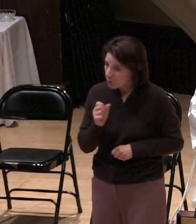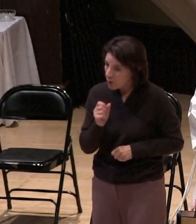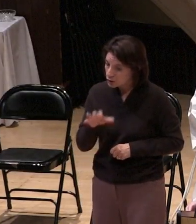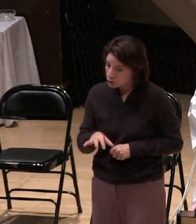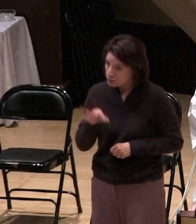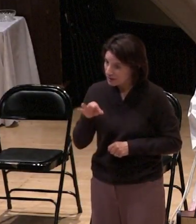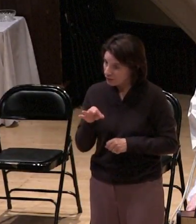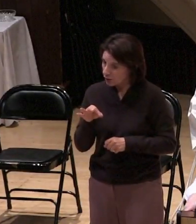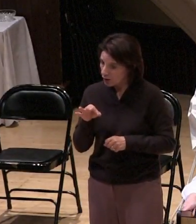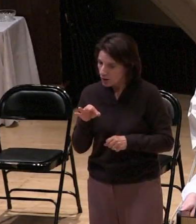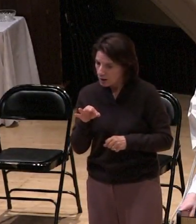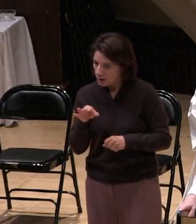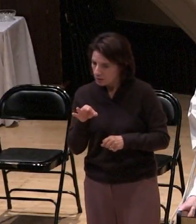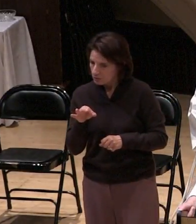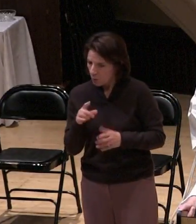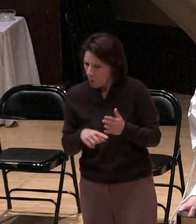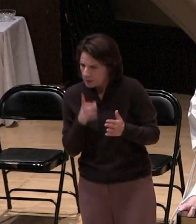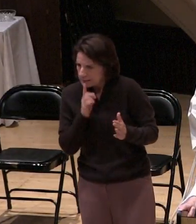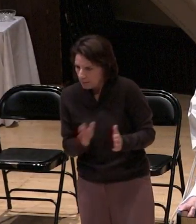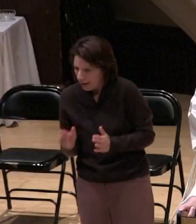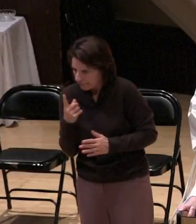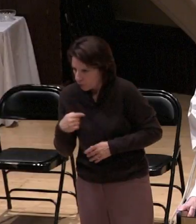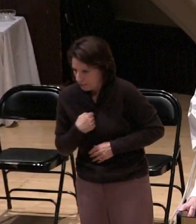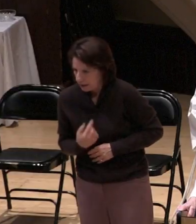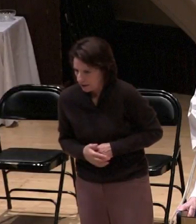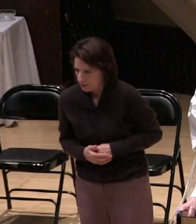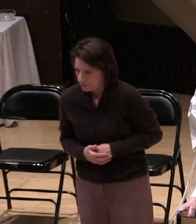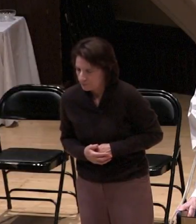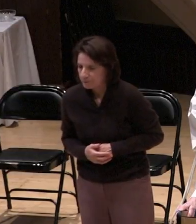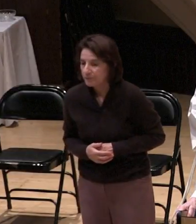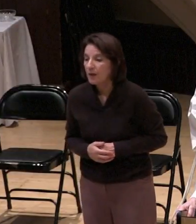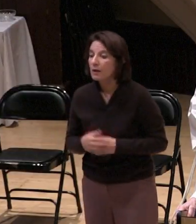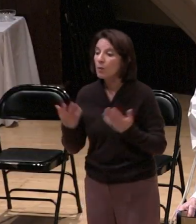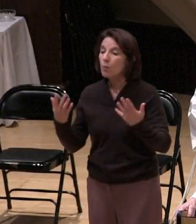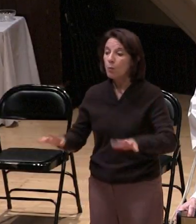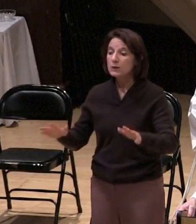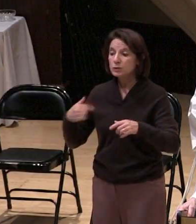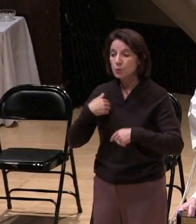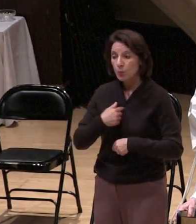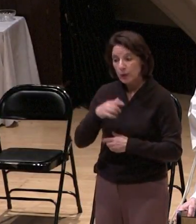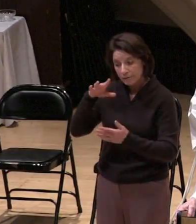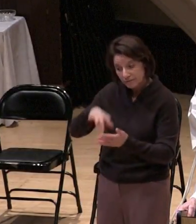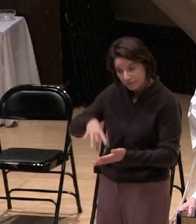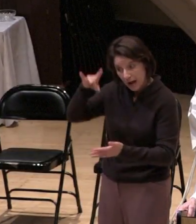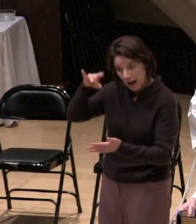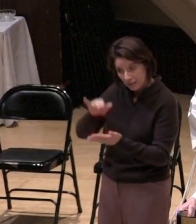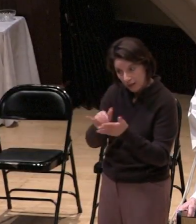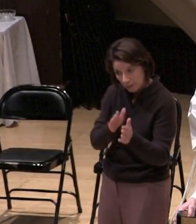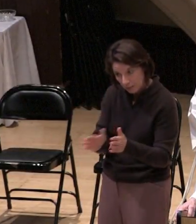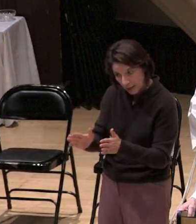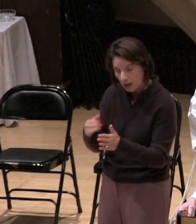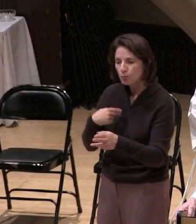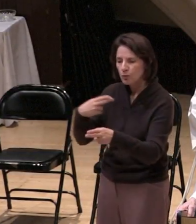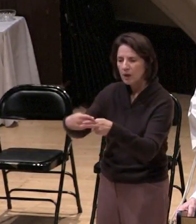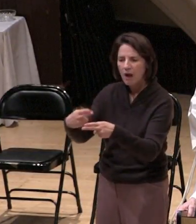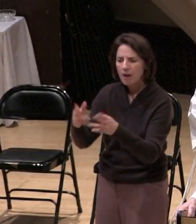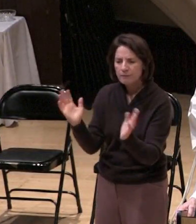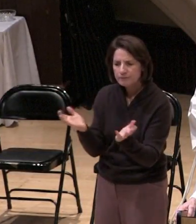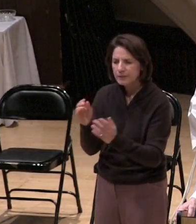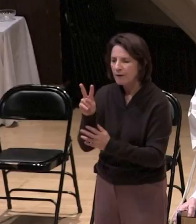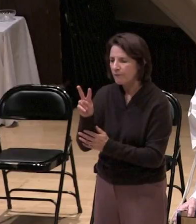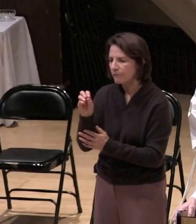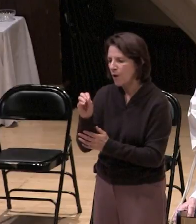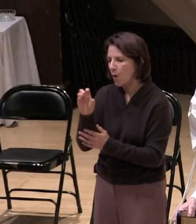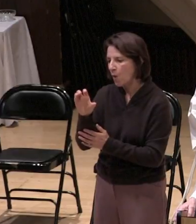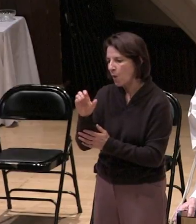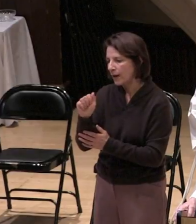what that plan was. When we discover that plan, we call it a vocation. A vocation